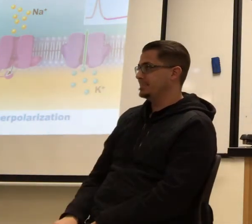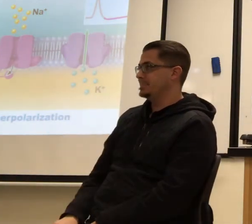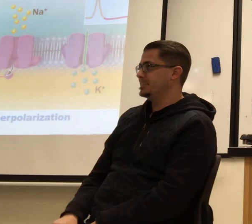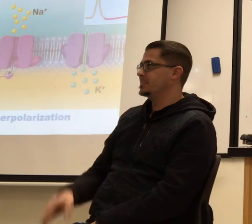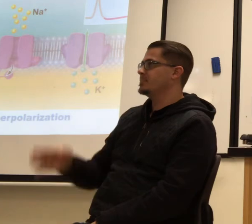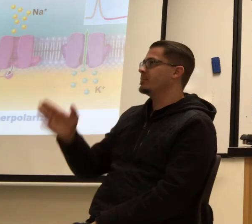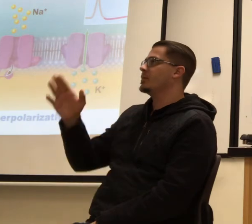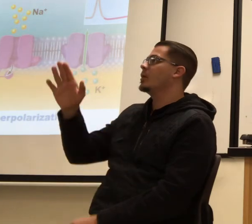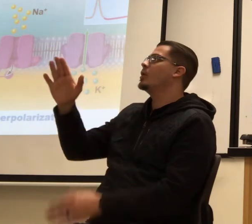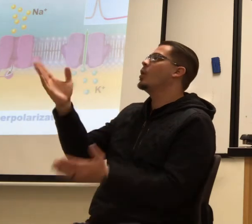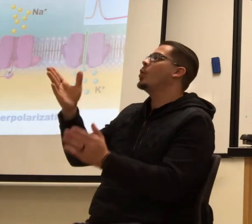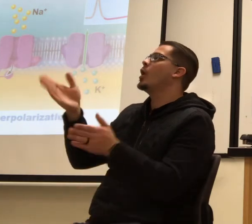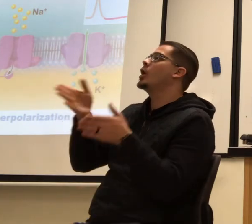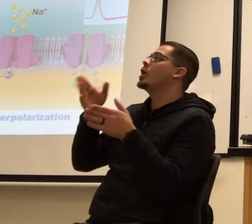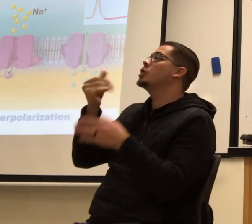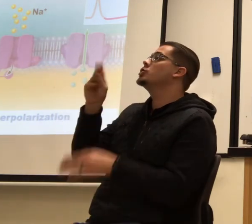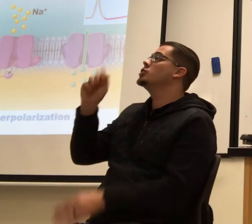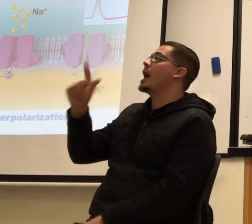what channel type